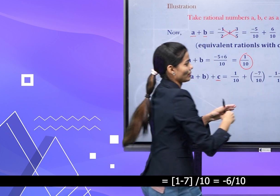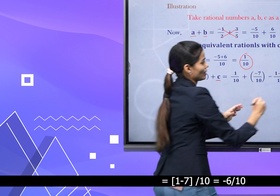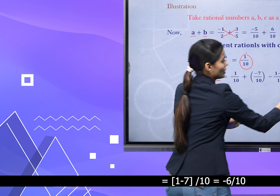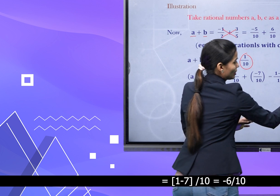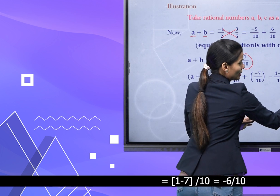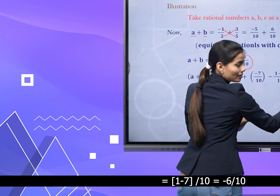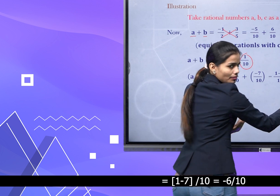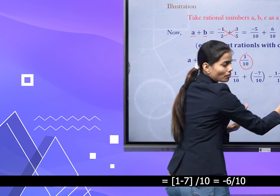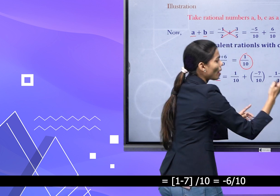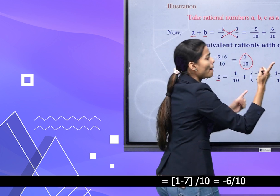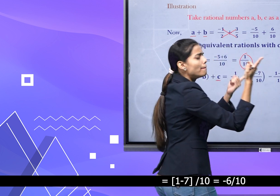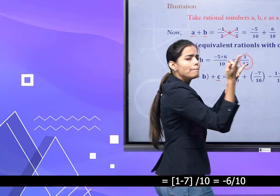is equal to minus 6 by 10